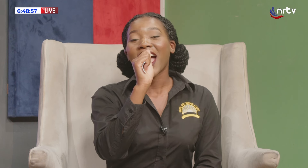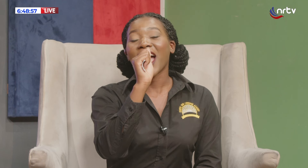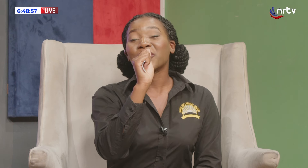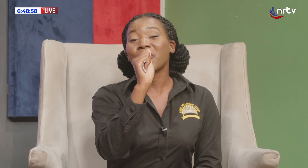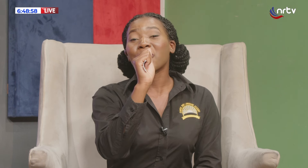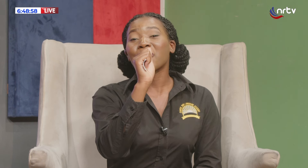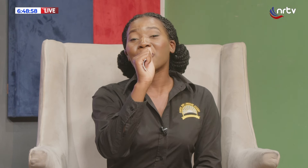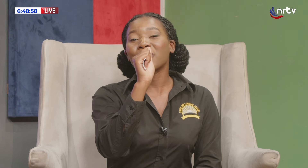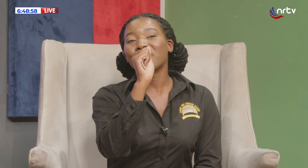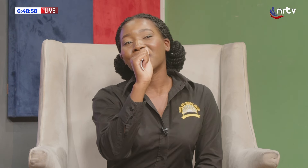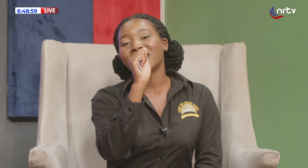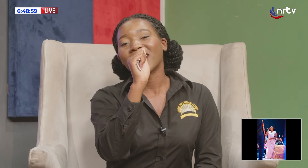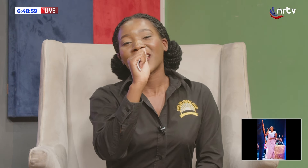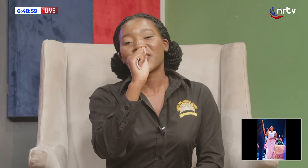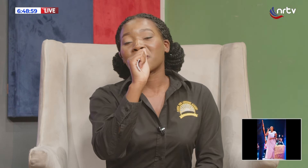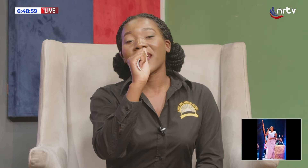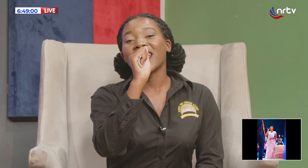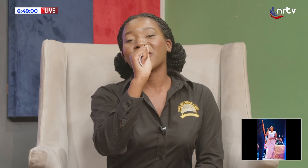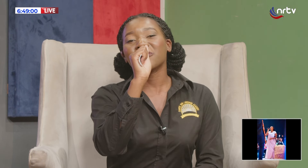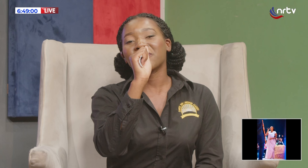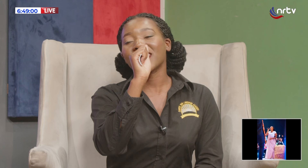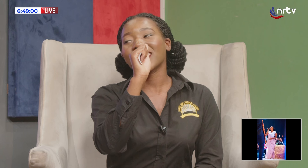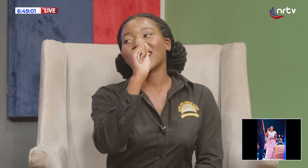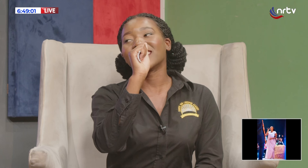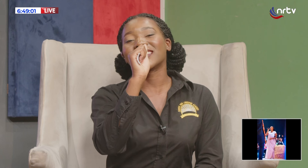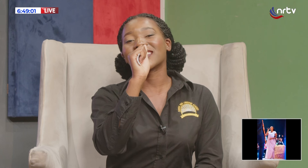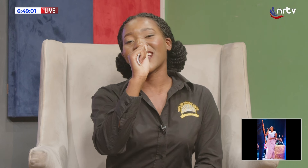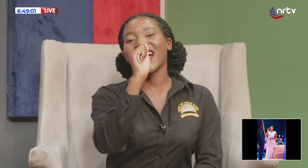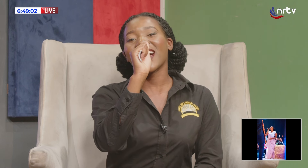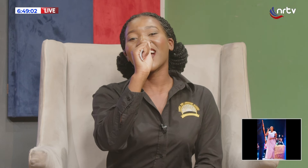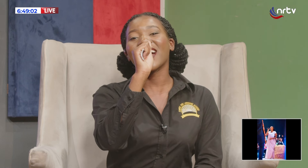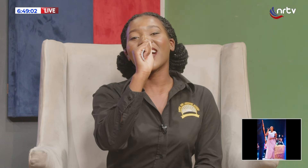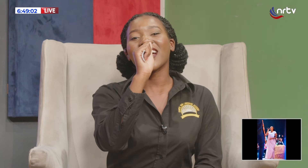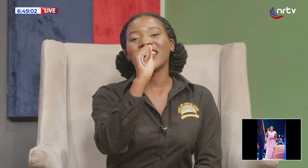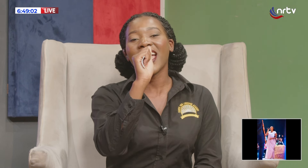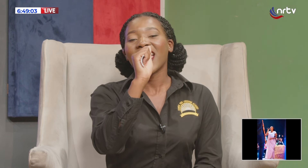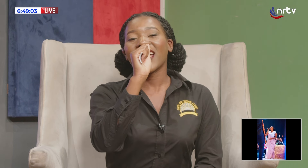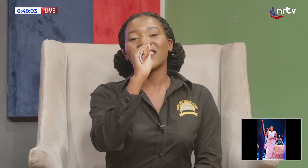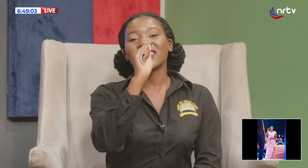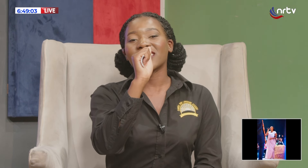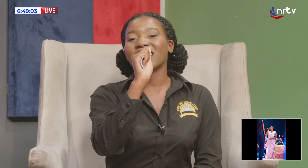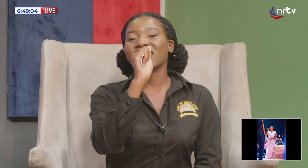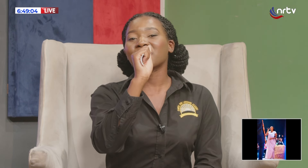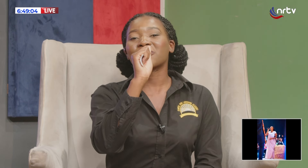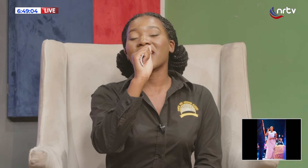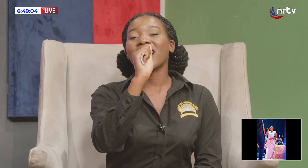I know the pain you feel inside, and the tears you try